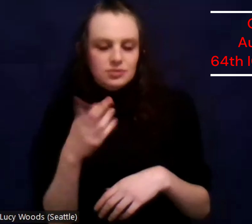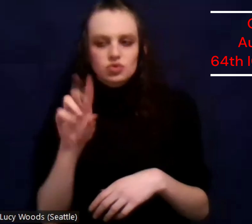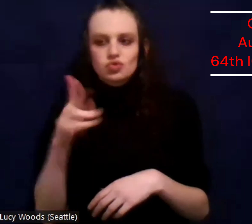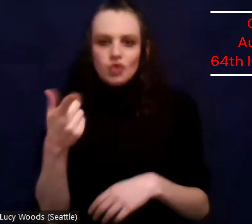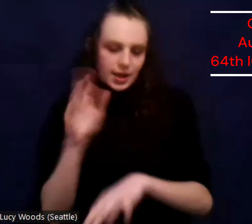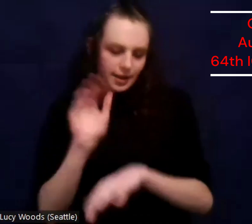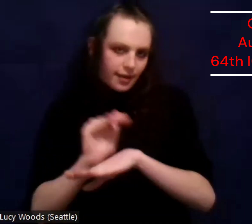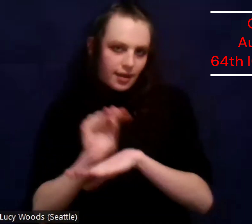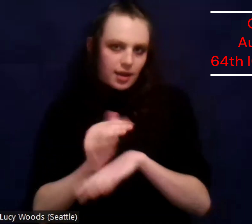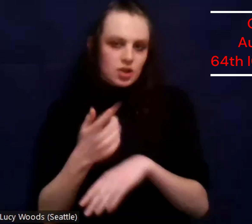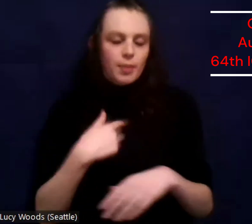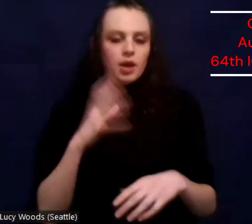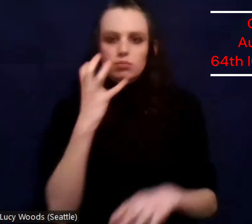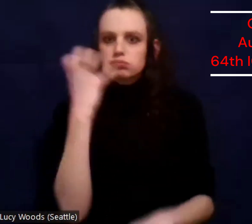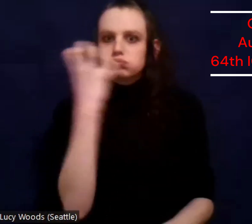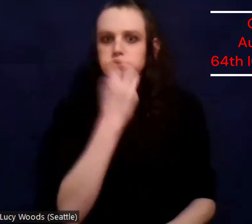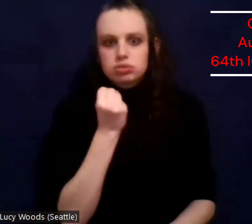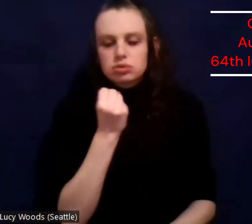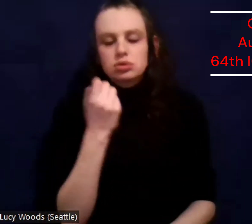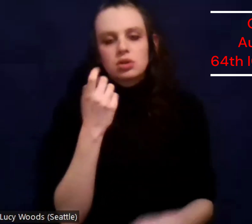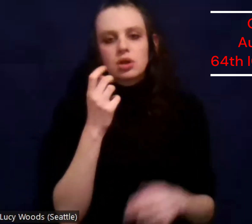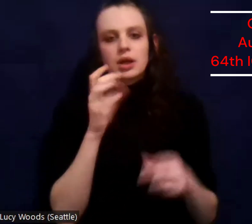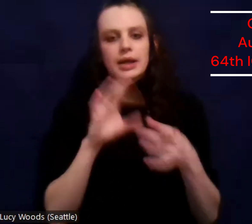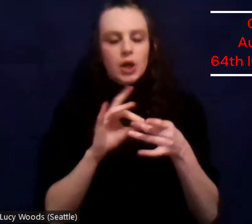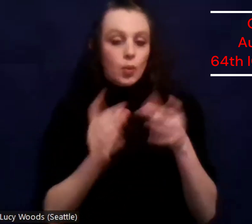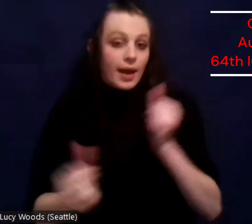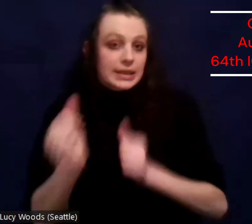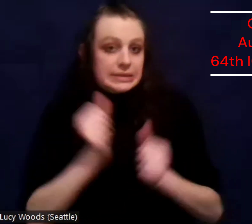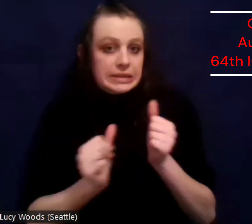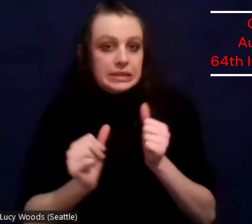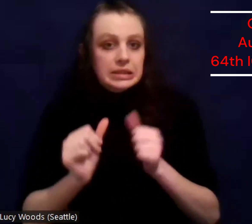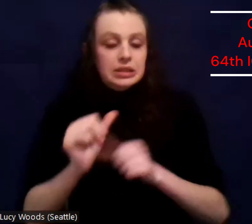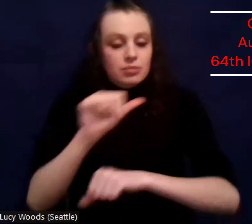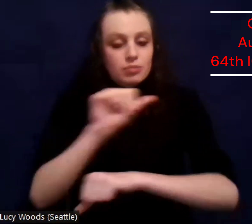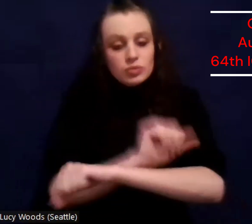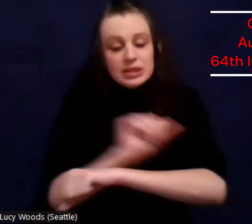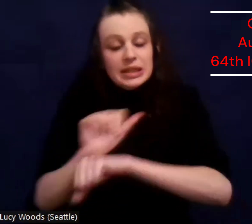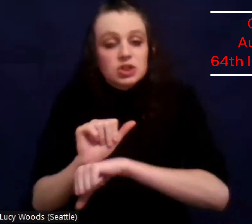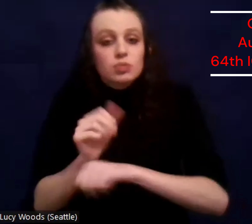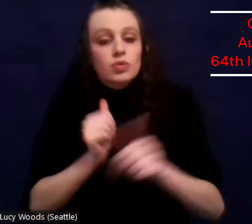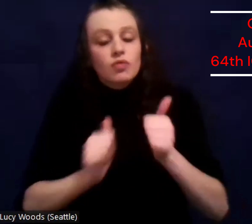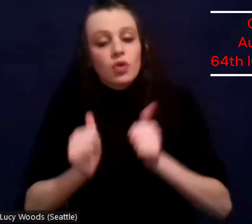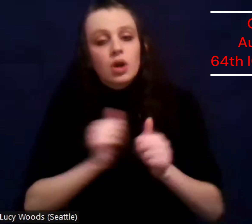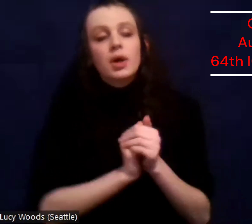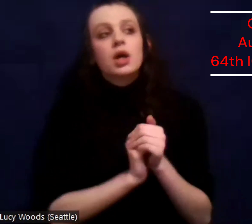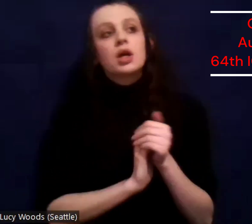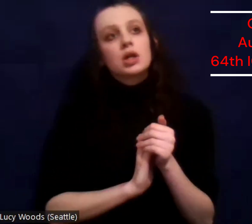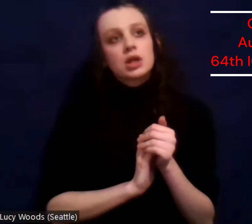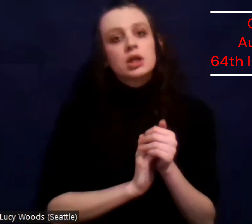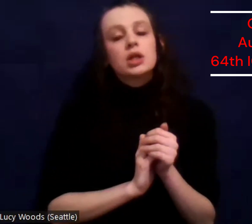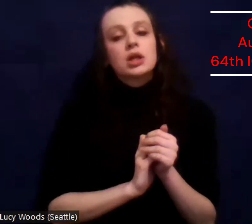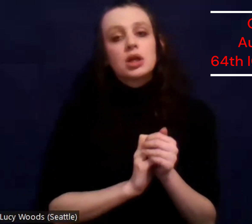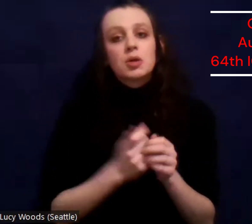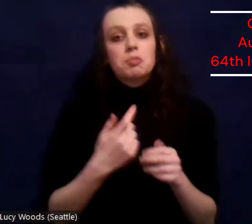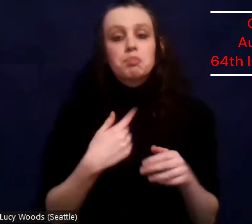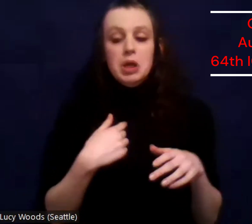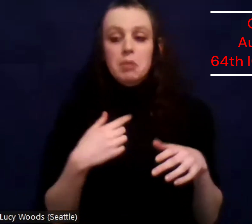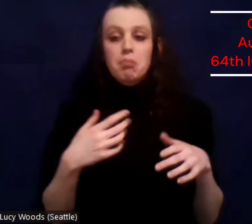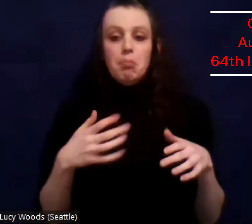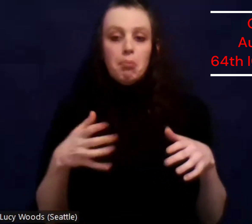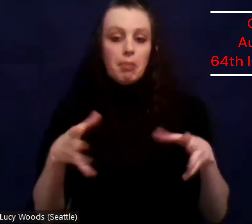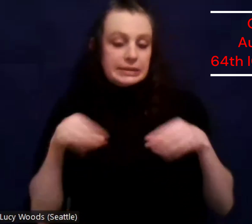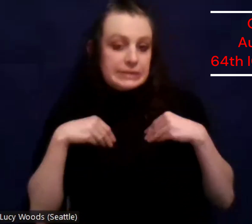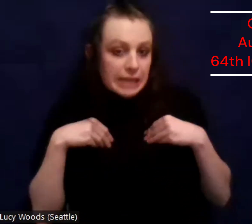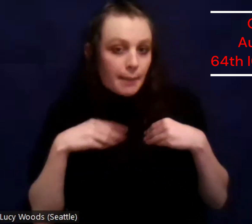passion for acting and being on the stage, and I got the part, and I